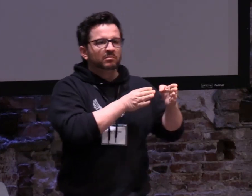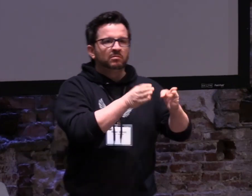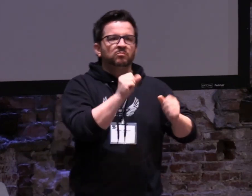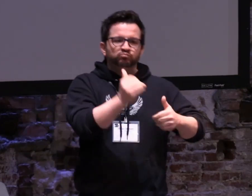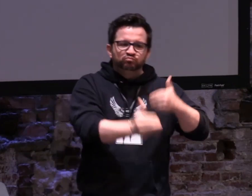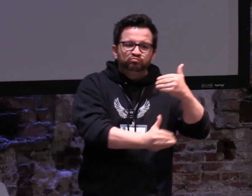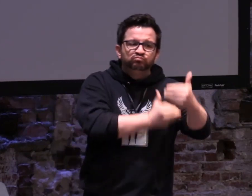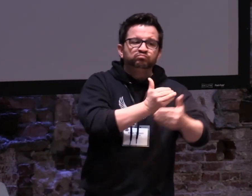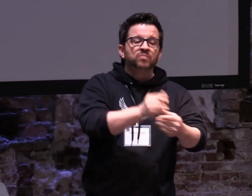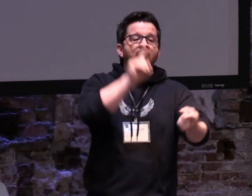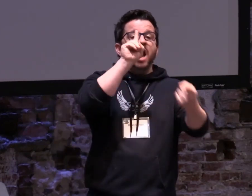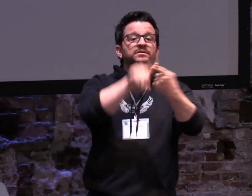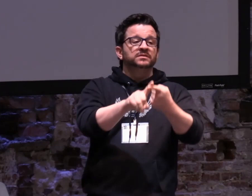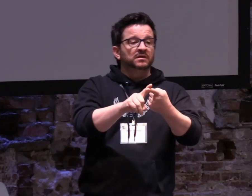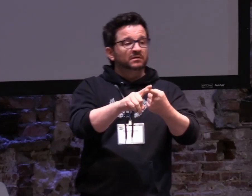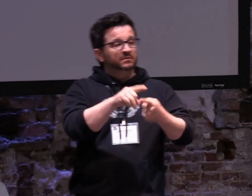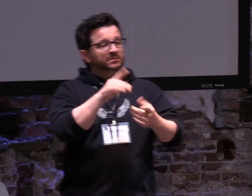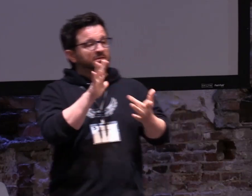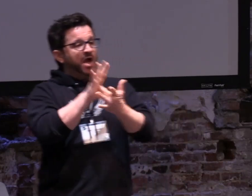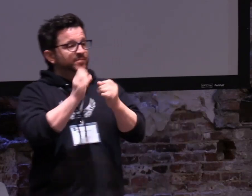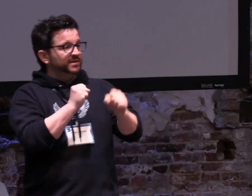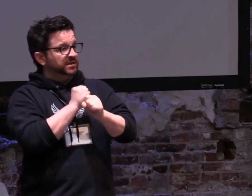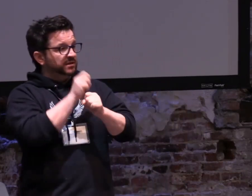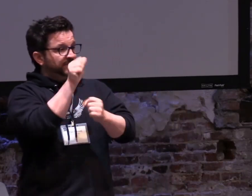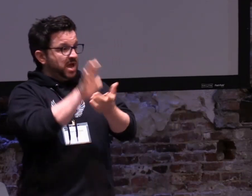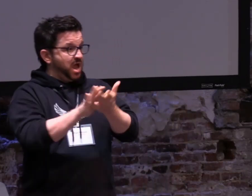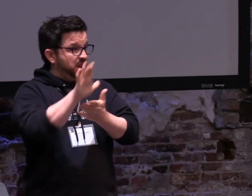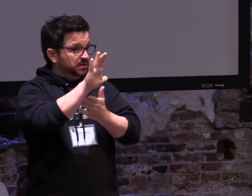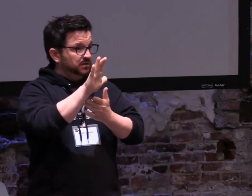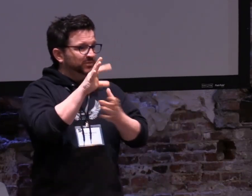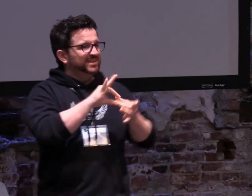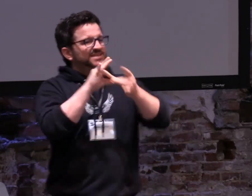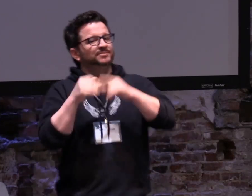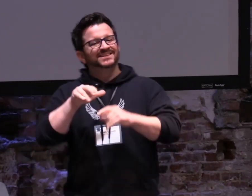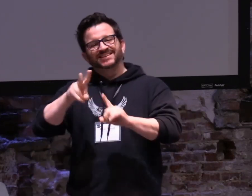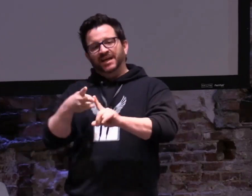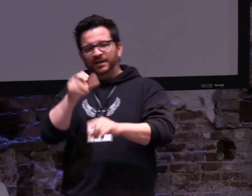and the ability to continue to progress toward that goal.